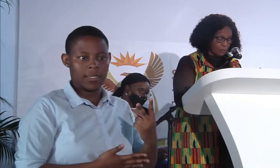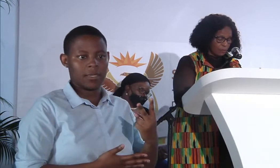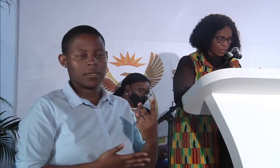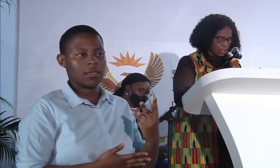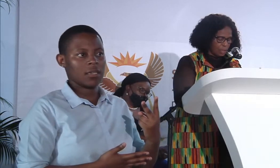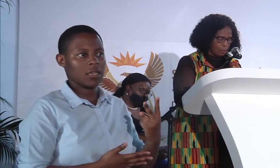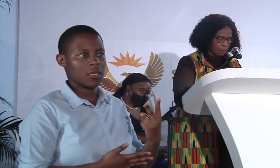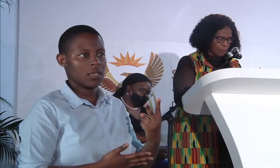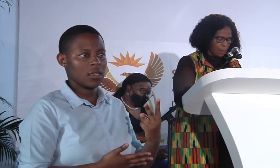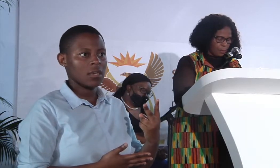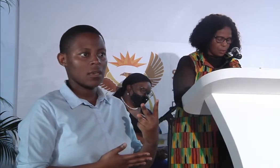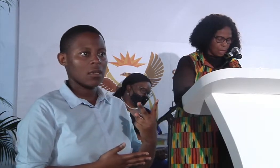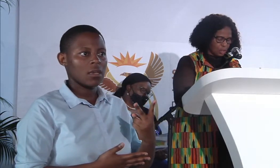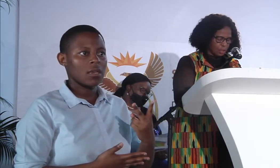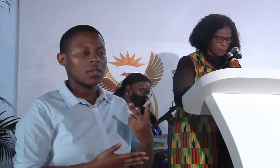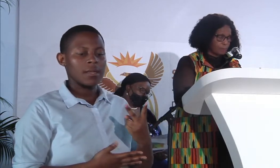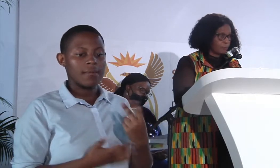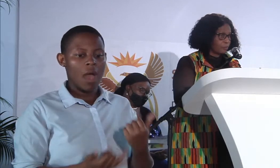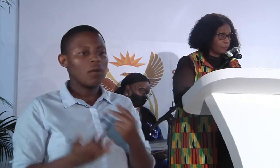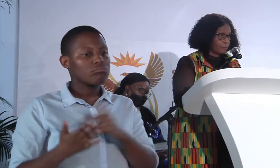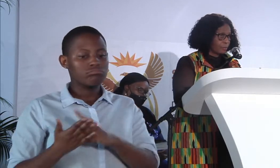successful vegetable production.